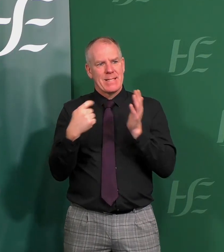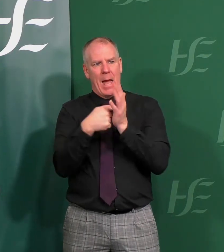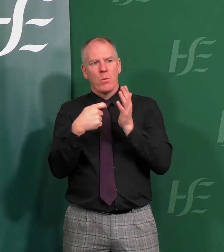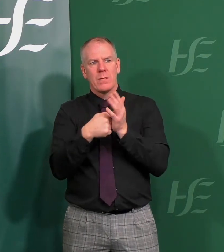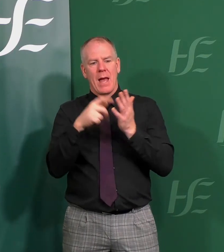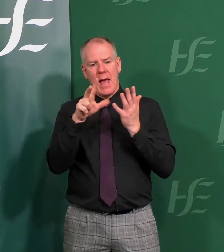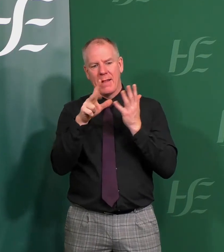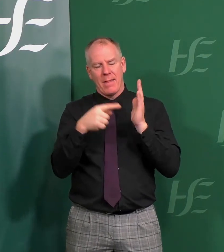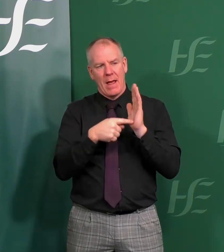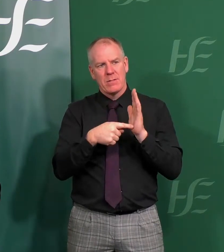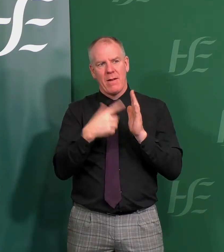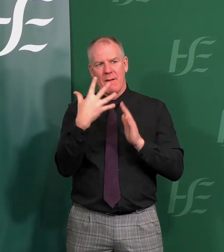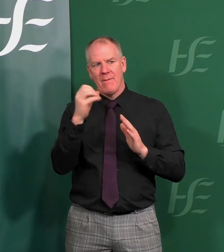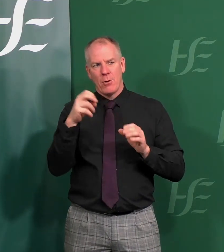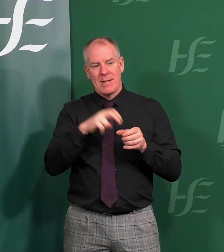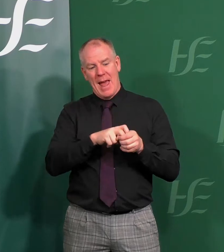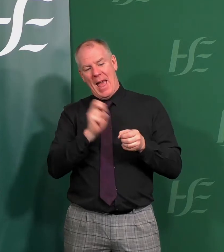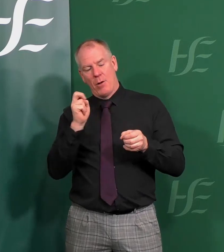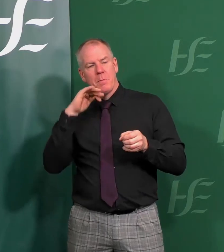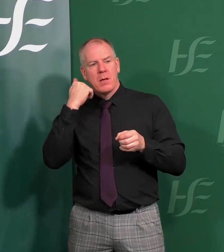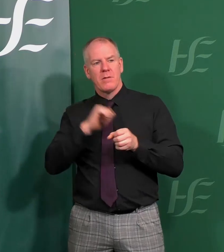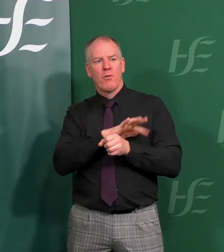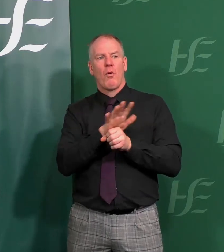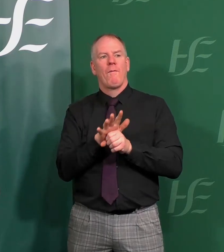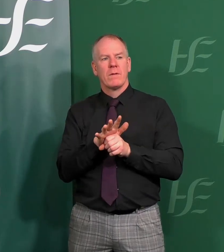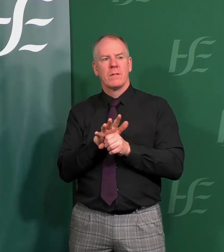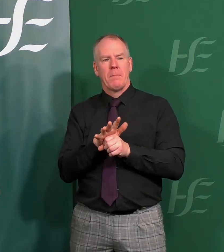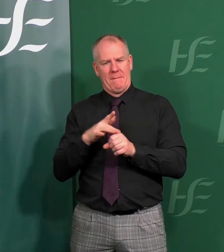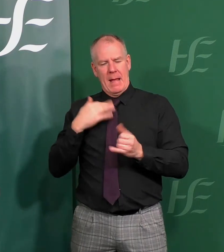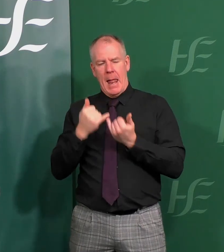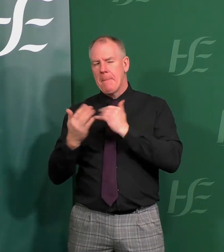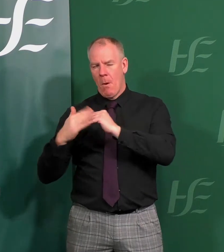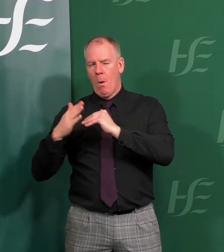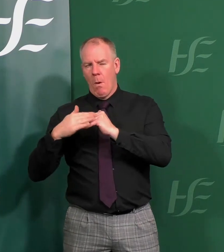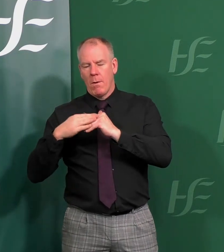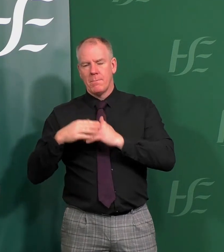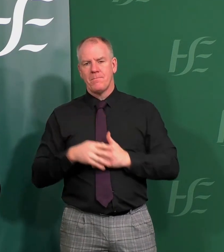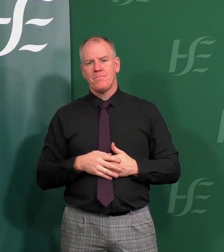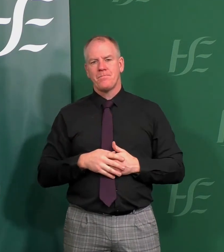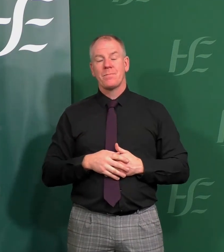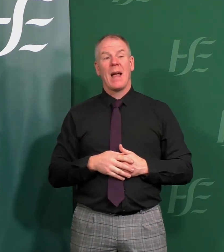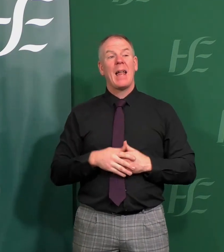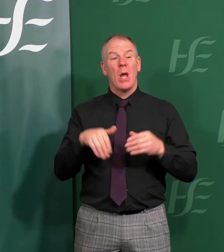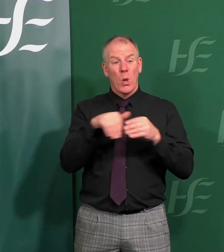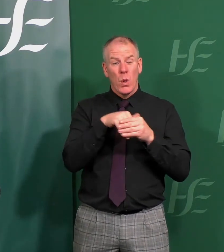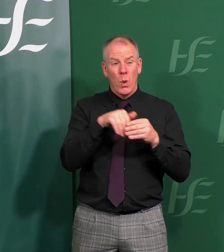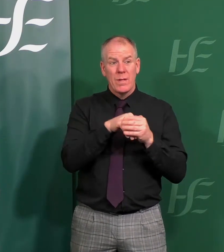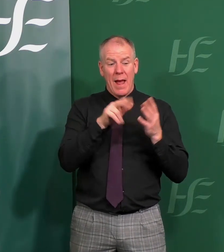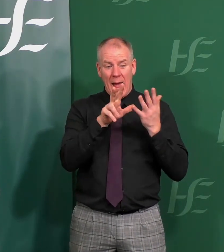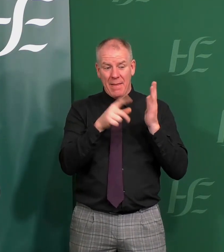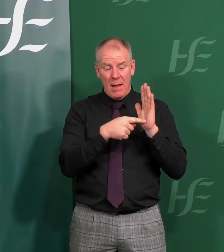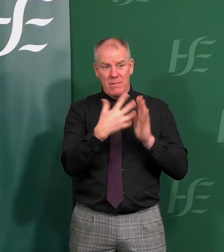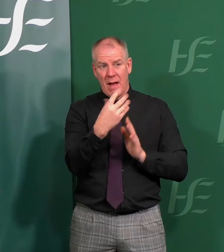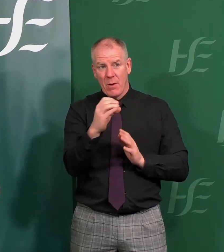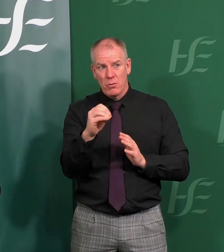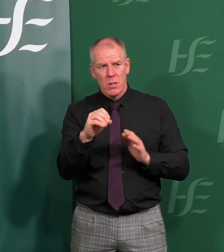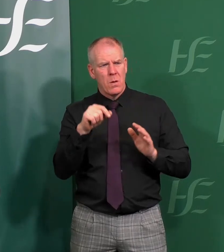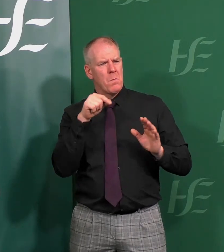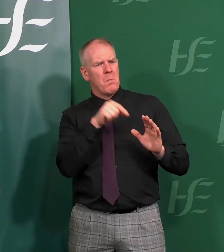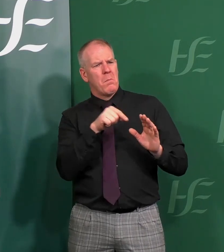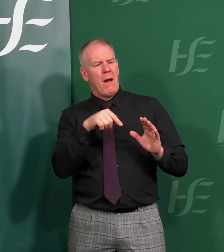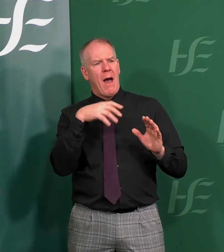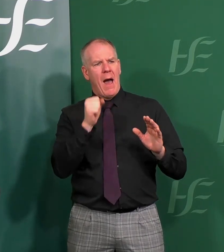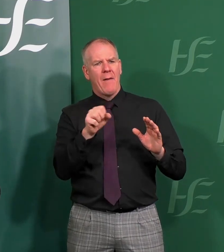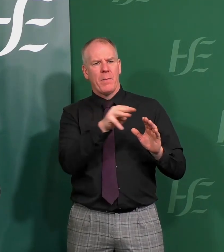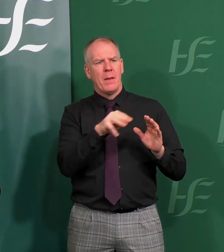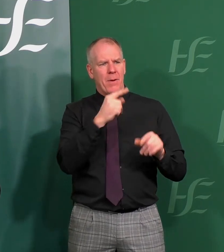8,500. And just give you a scale on that, even within that range of numbers, even within that 3,500 to 8,500, you are